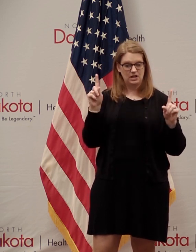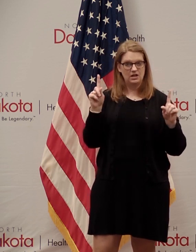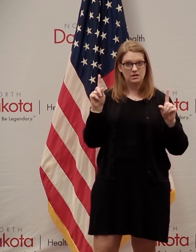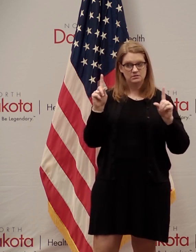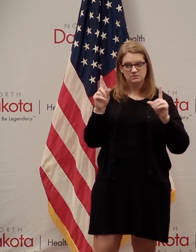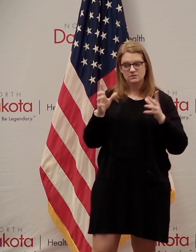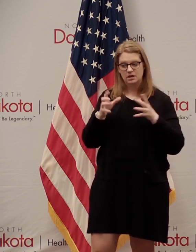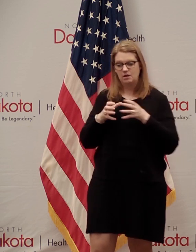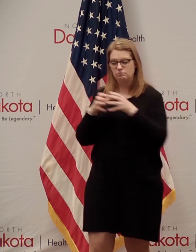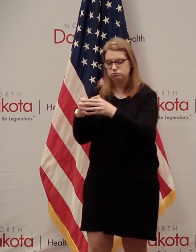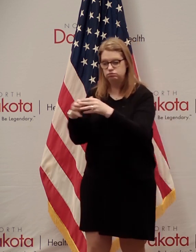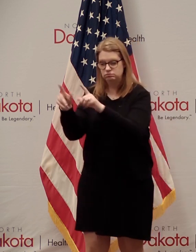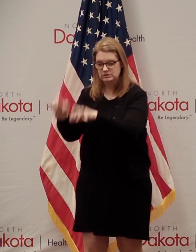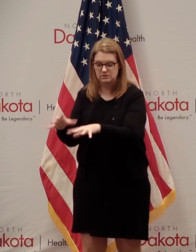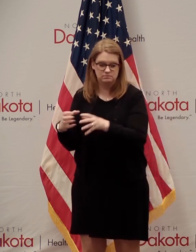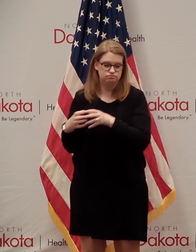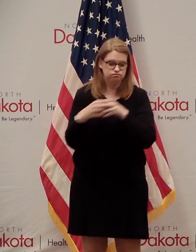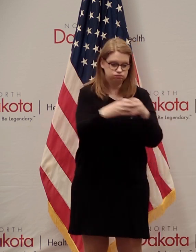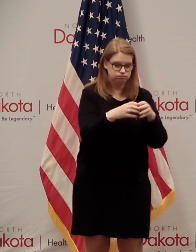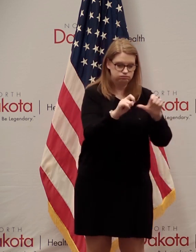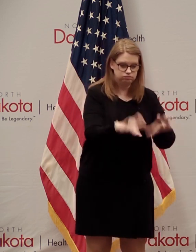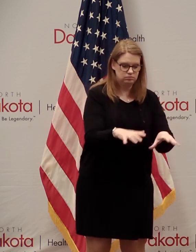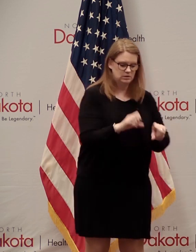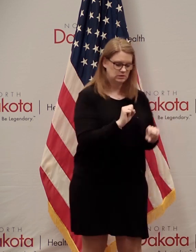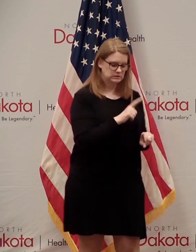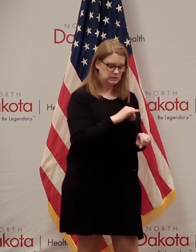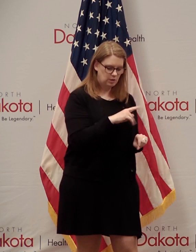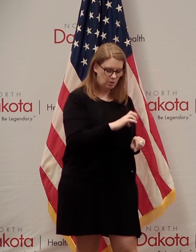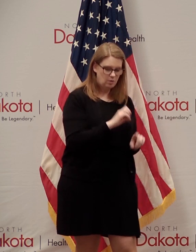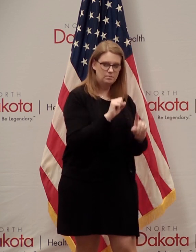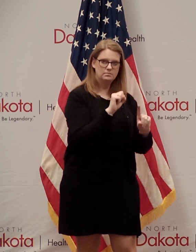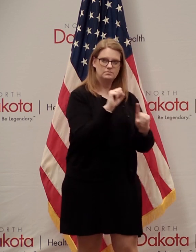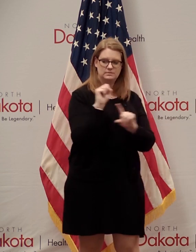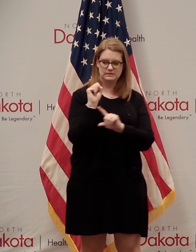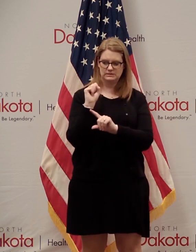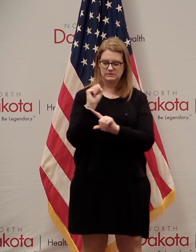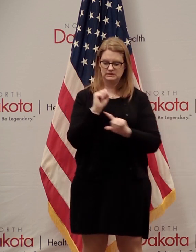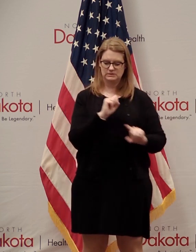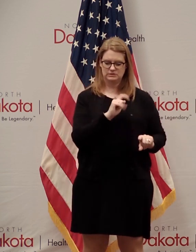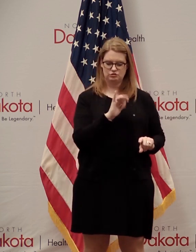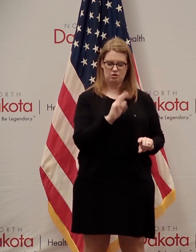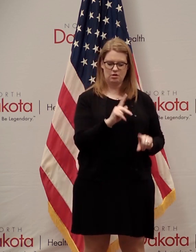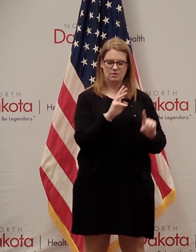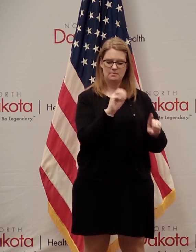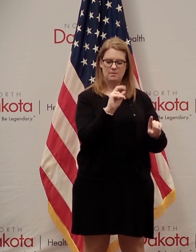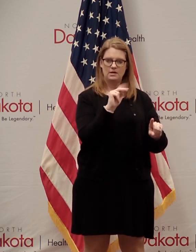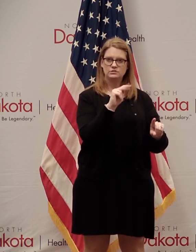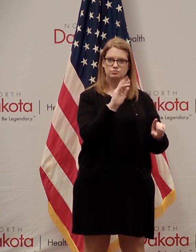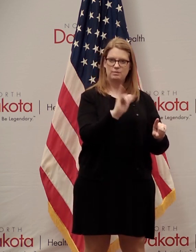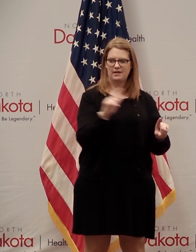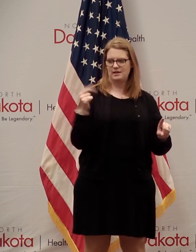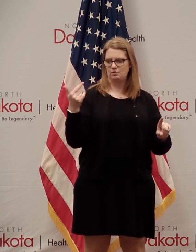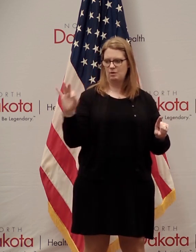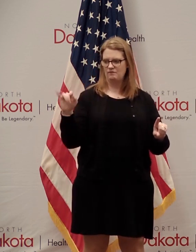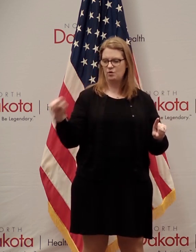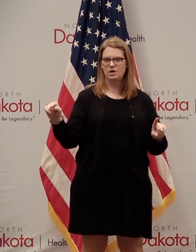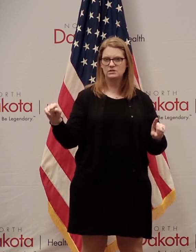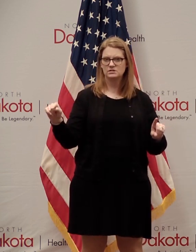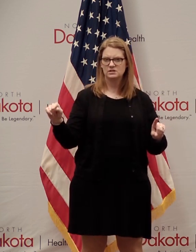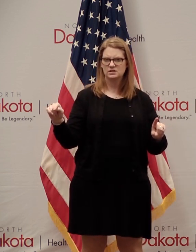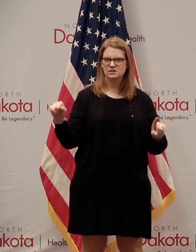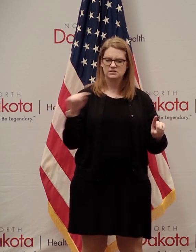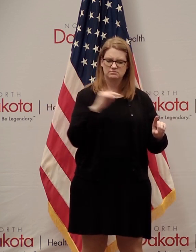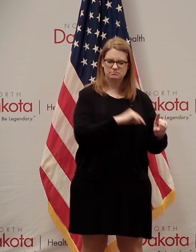multiple counties across the state, Slope and Stark and Montreal and Grand Forks, and we're going to be driving that up